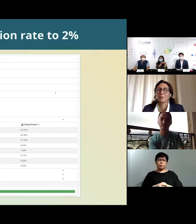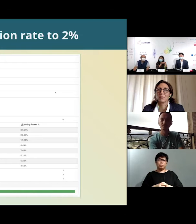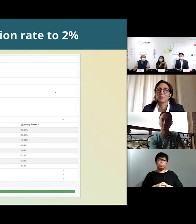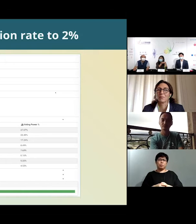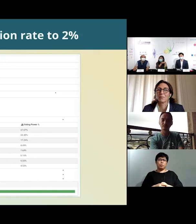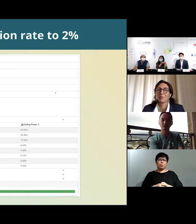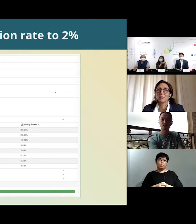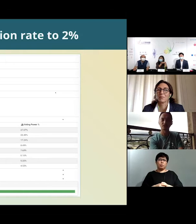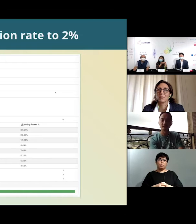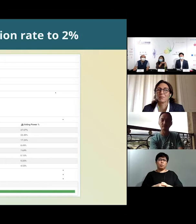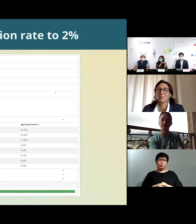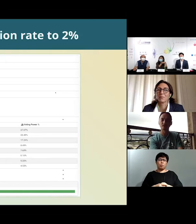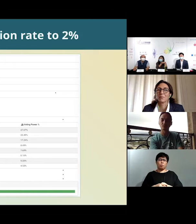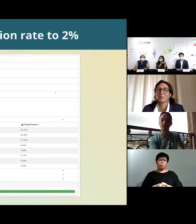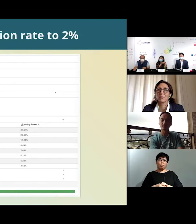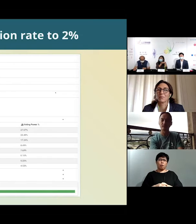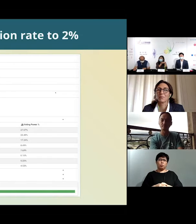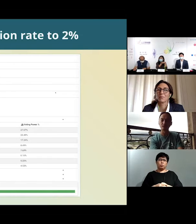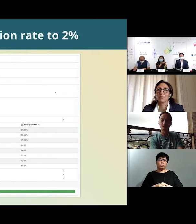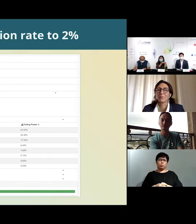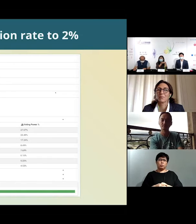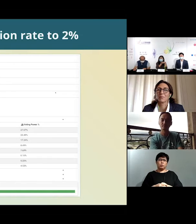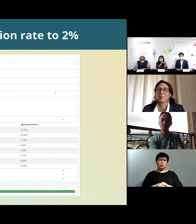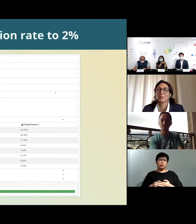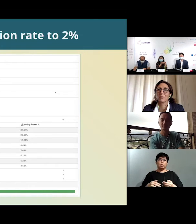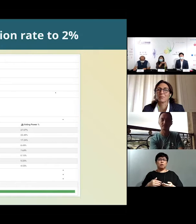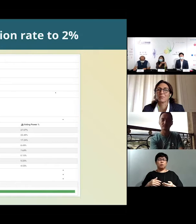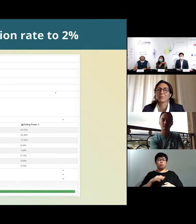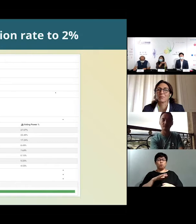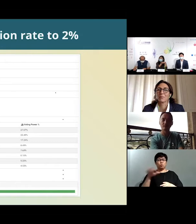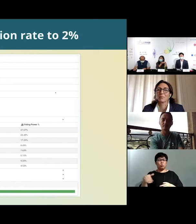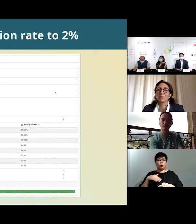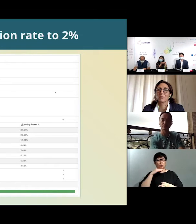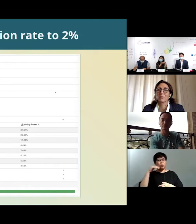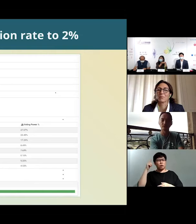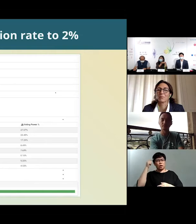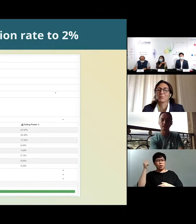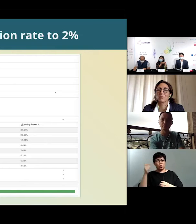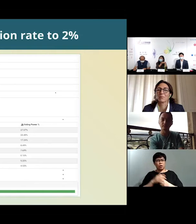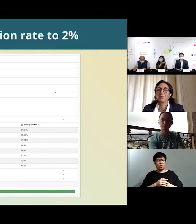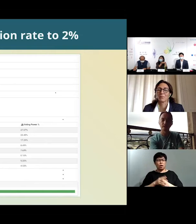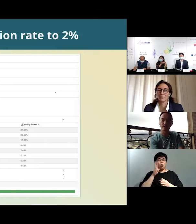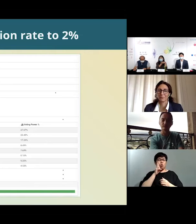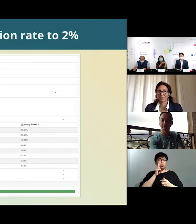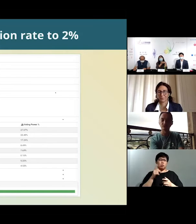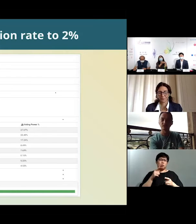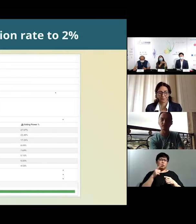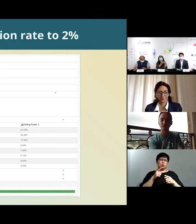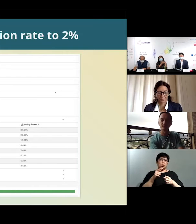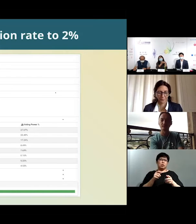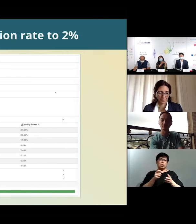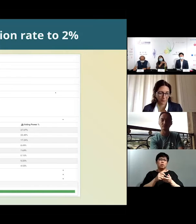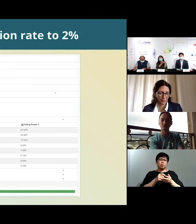expect issues like inflation rate can be decided by the general public and